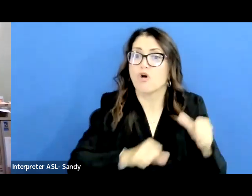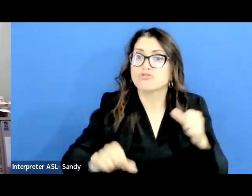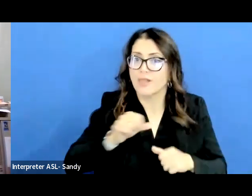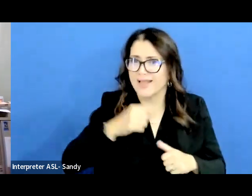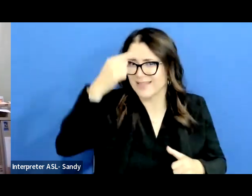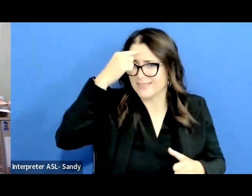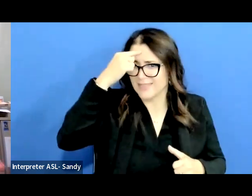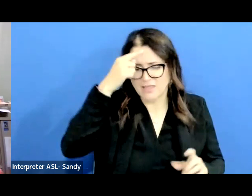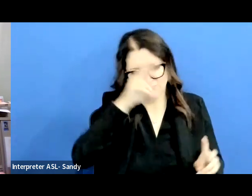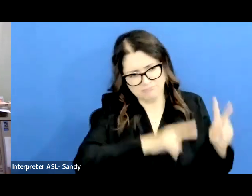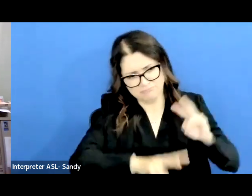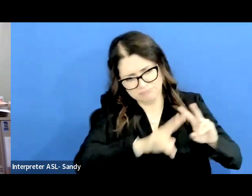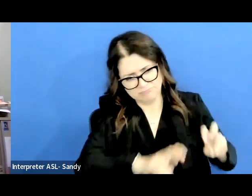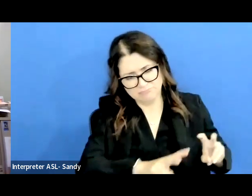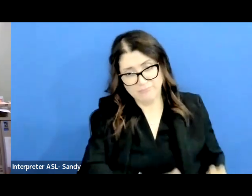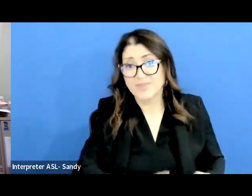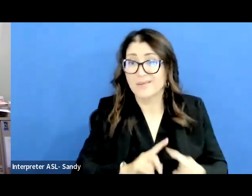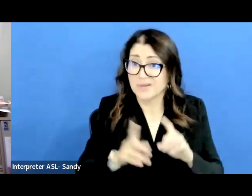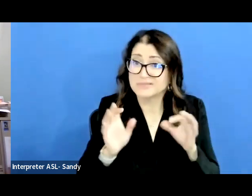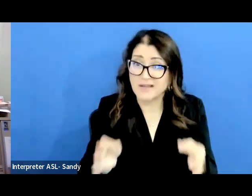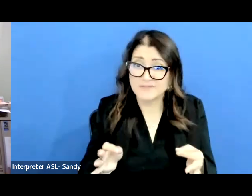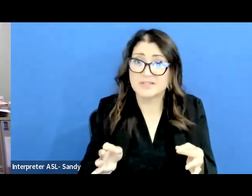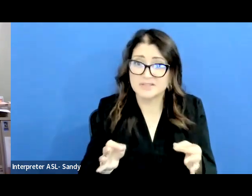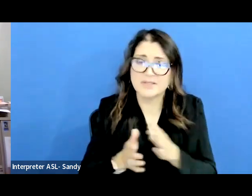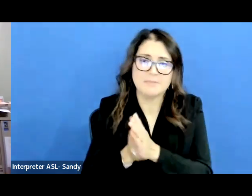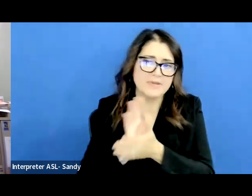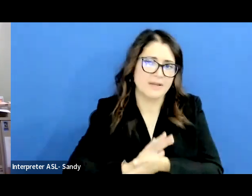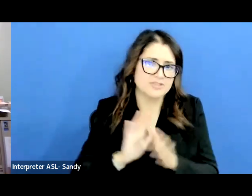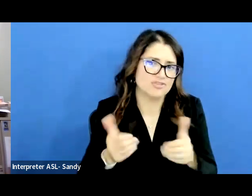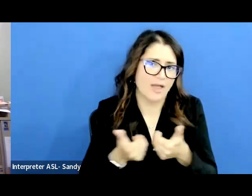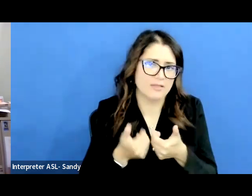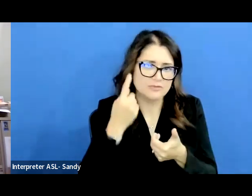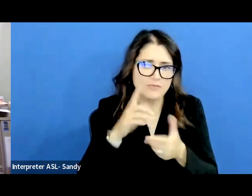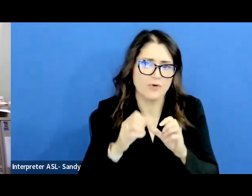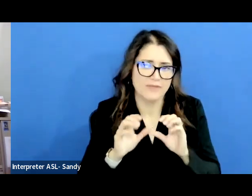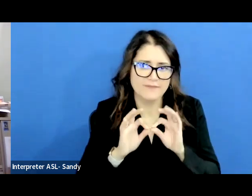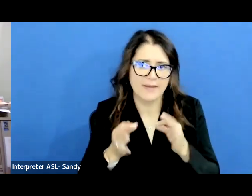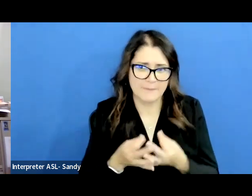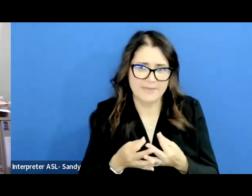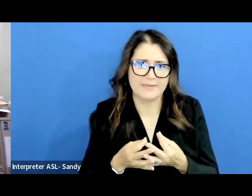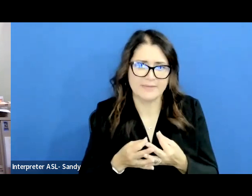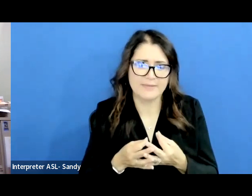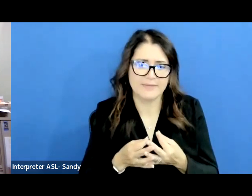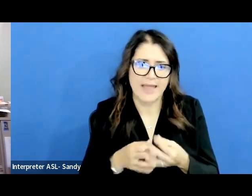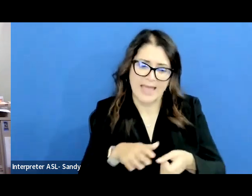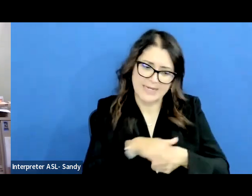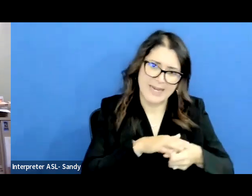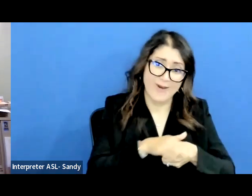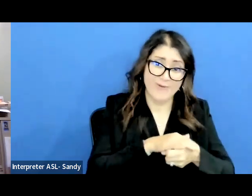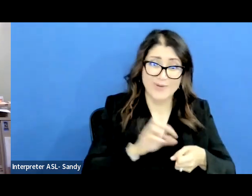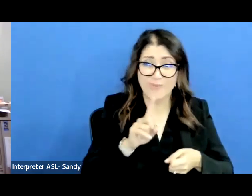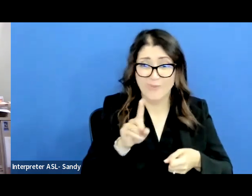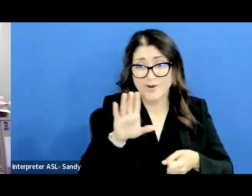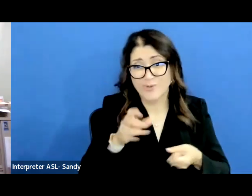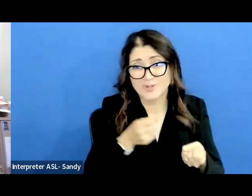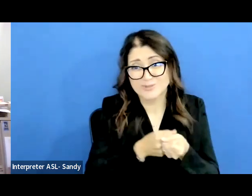about. But definitely it becomes a challenge for the family, and an area that they really could use your support.